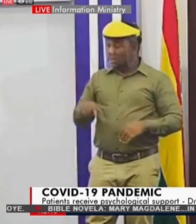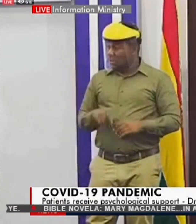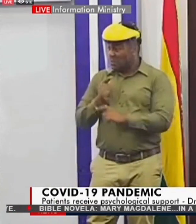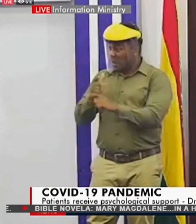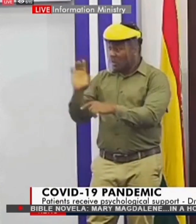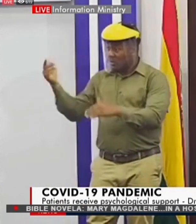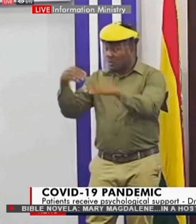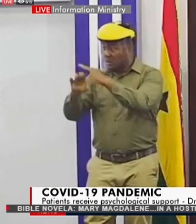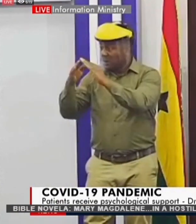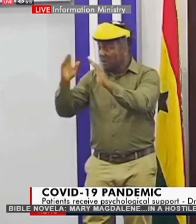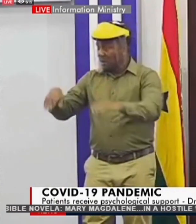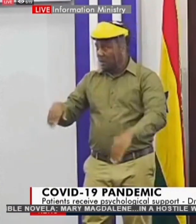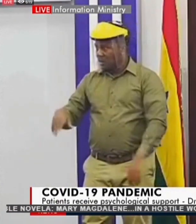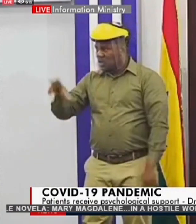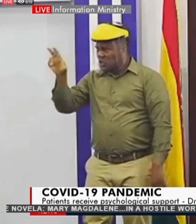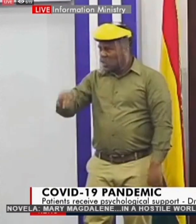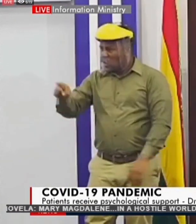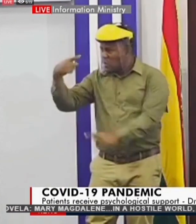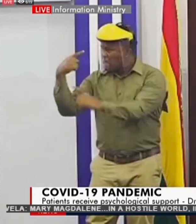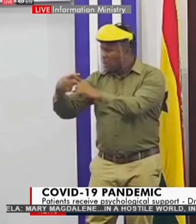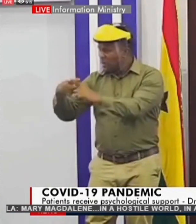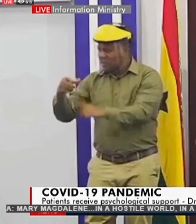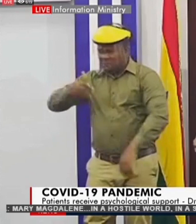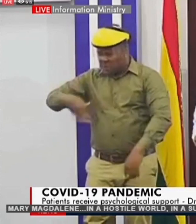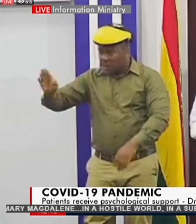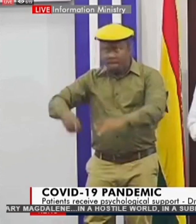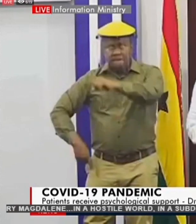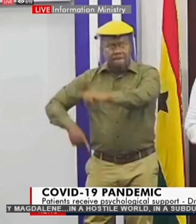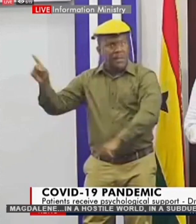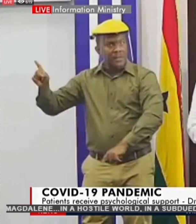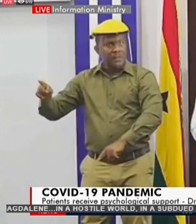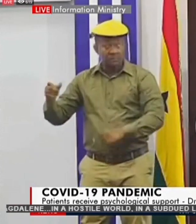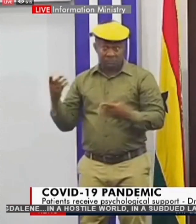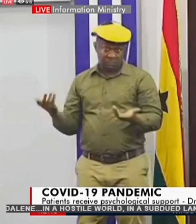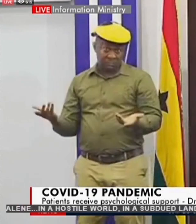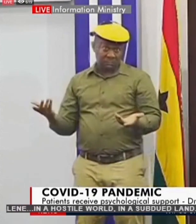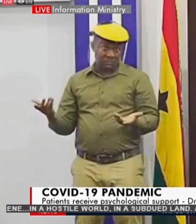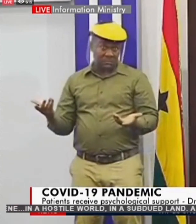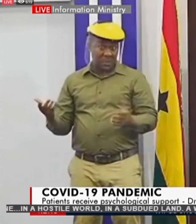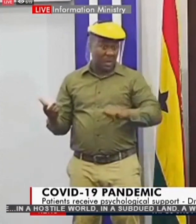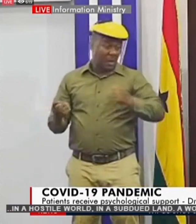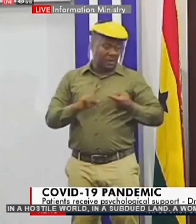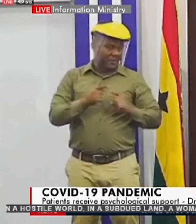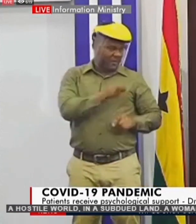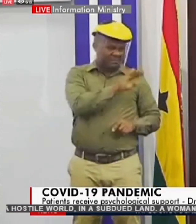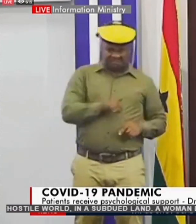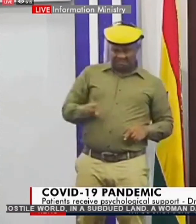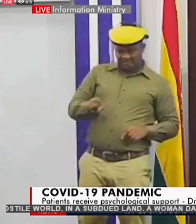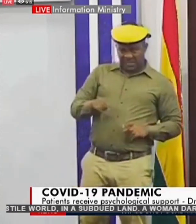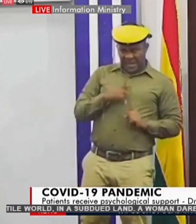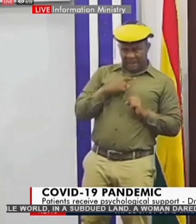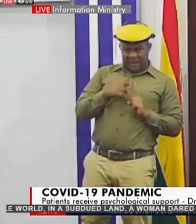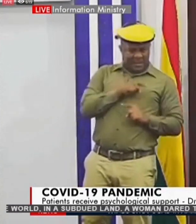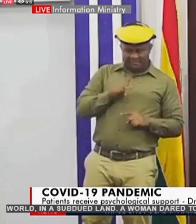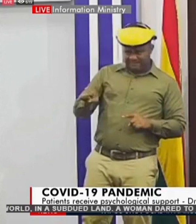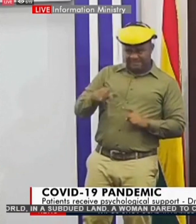out their homes or houses to you. Your tenants may even put pressure on landlord, landlady, or even on you directly to